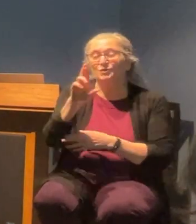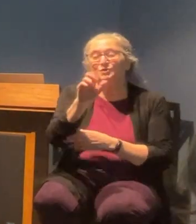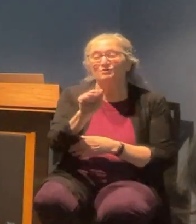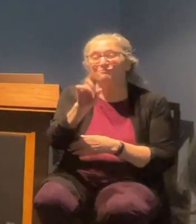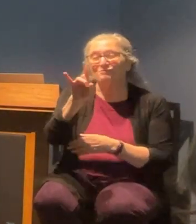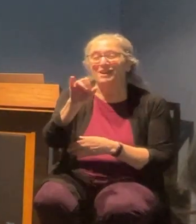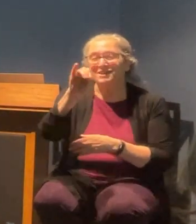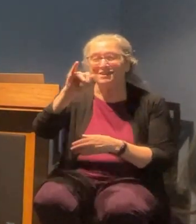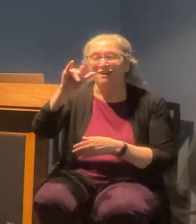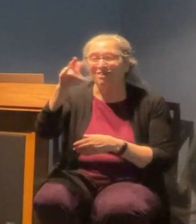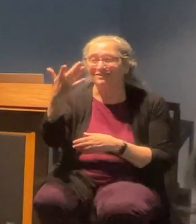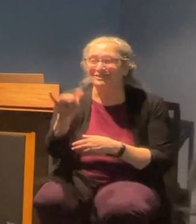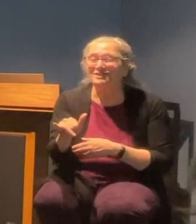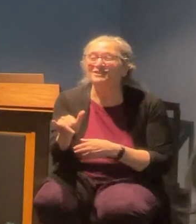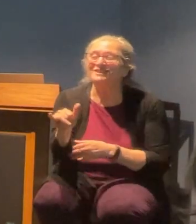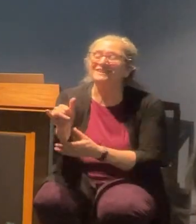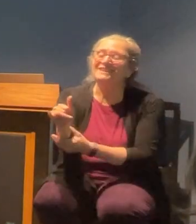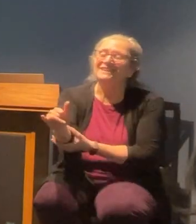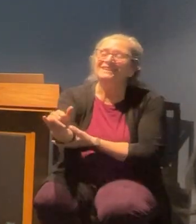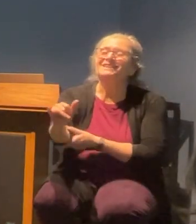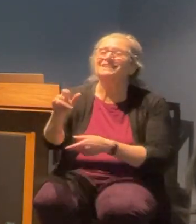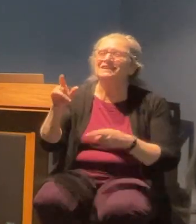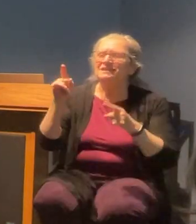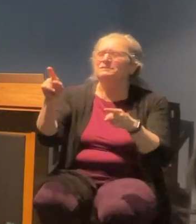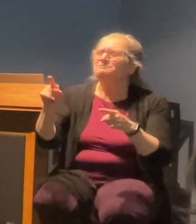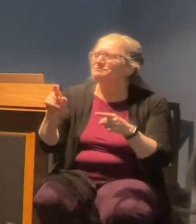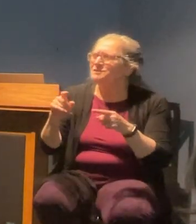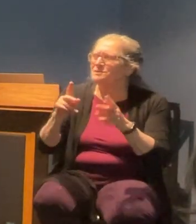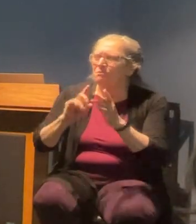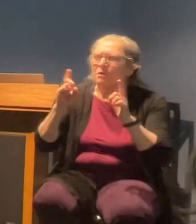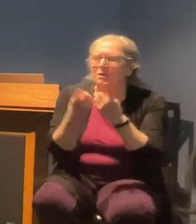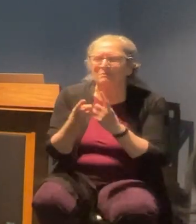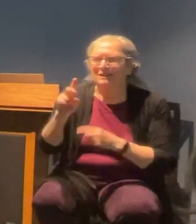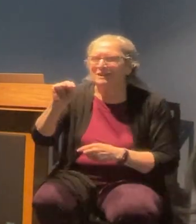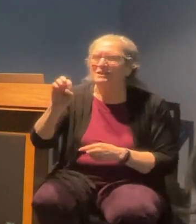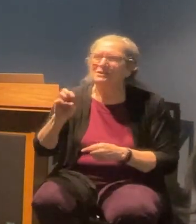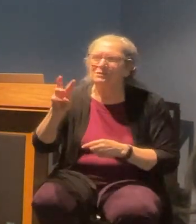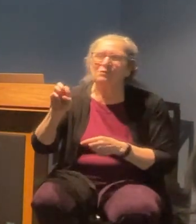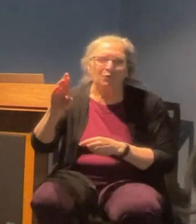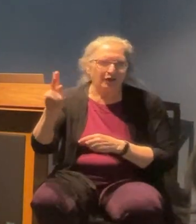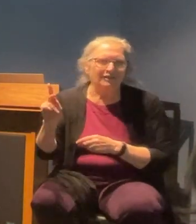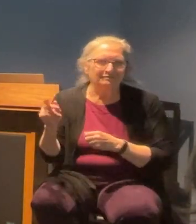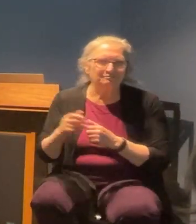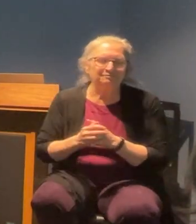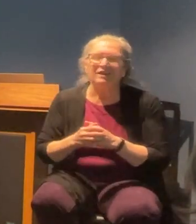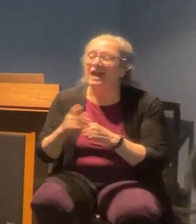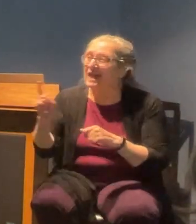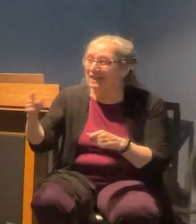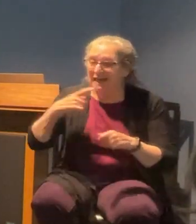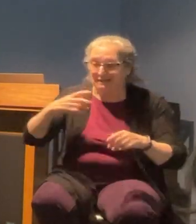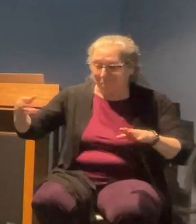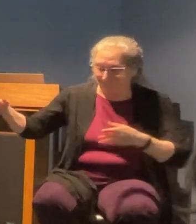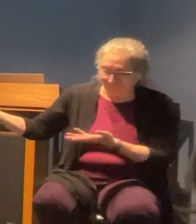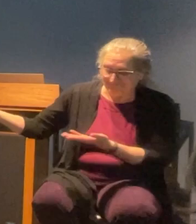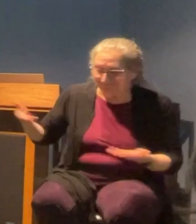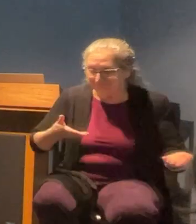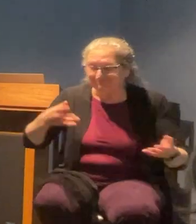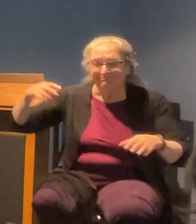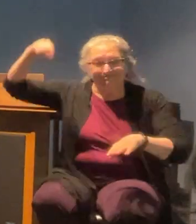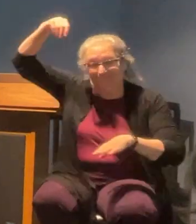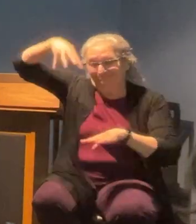the University Hospital in Newark, and I scanned them on X-ray because I just wanted to like see the